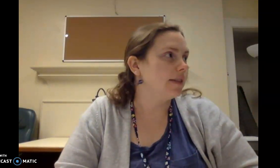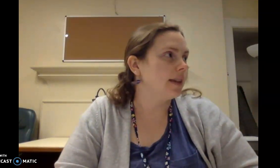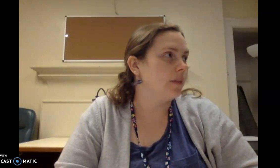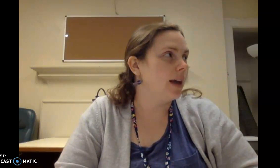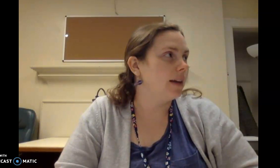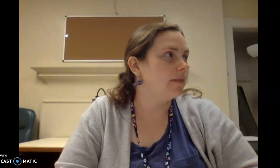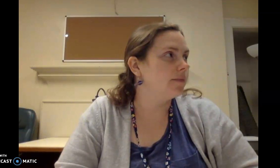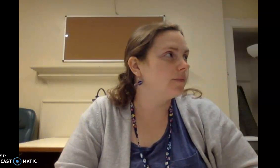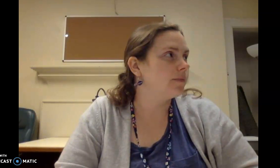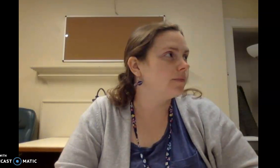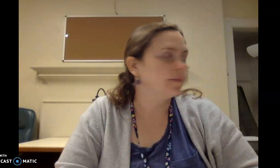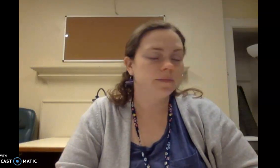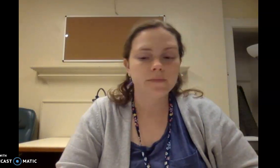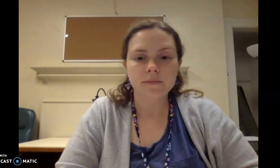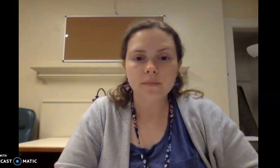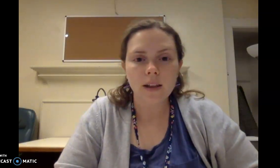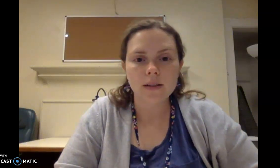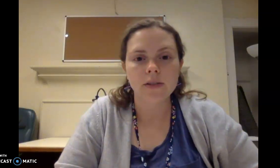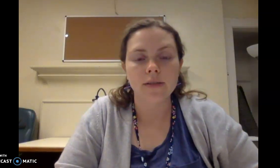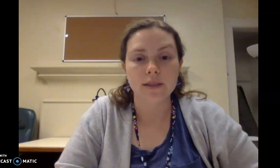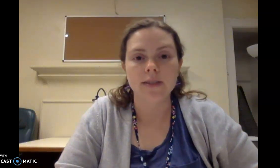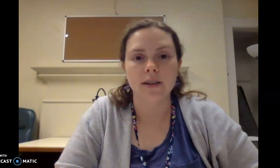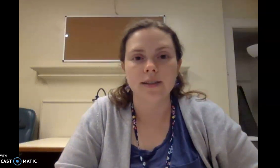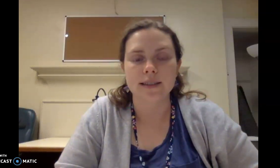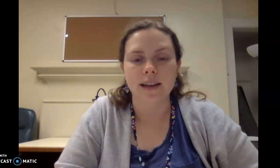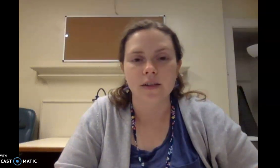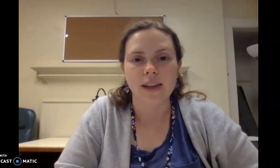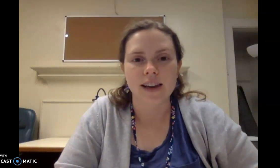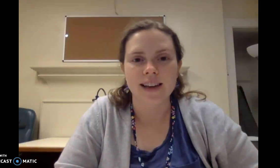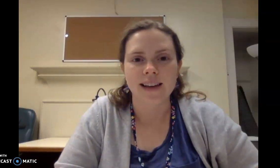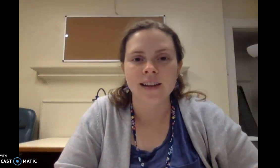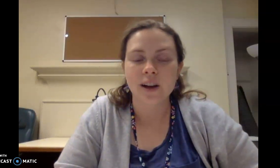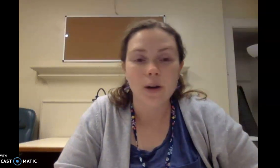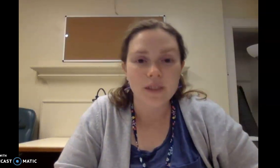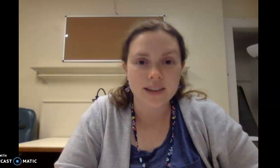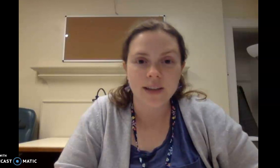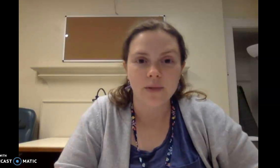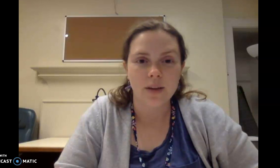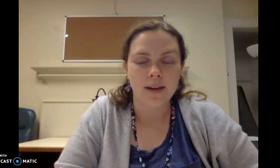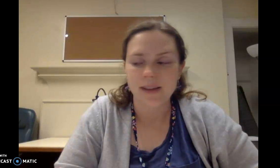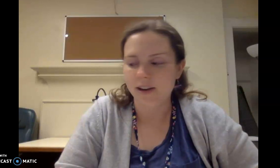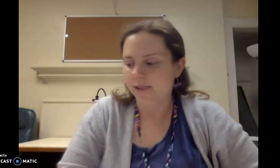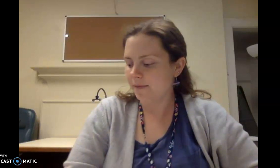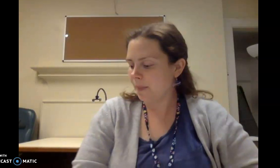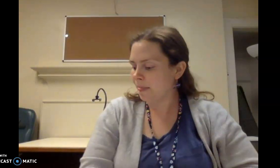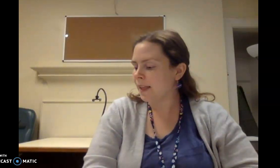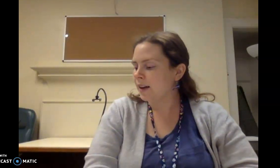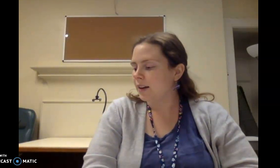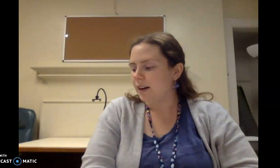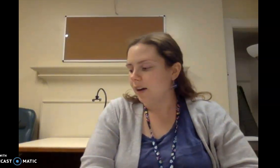outside mine. So that was a good song to sing on a rainy day. Hopefully the sun will come out later. All